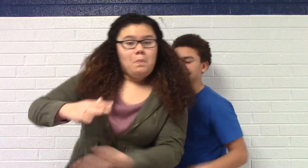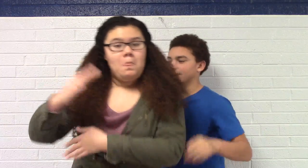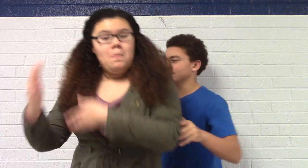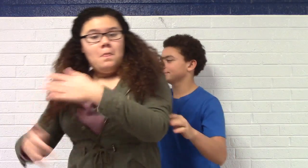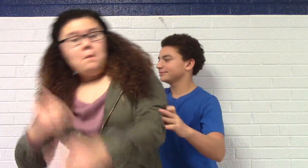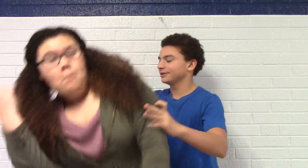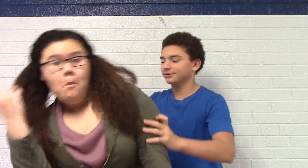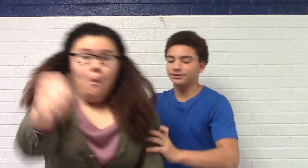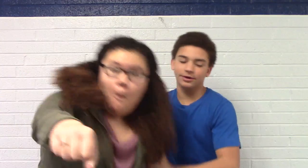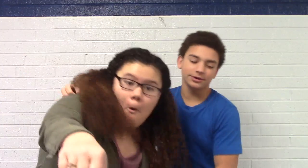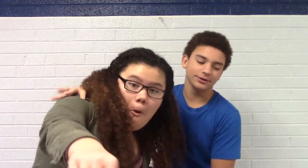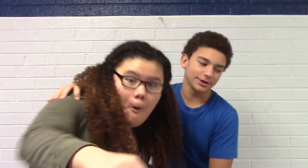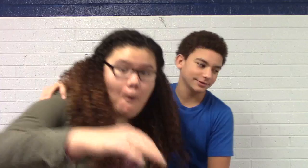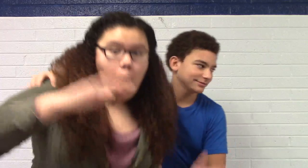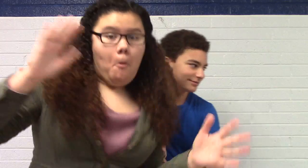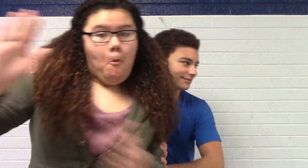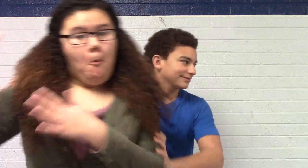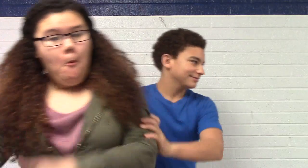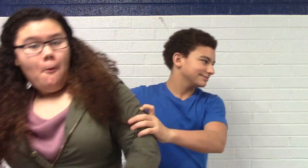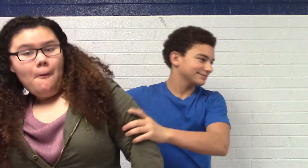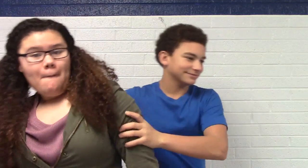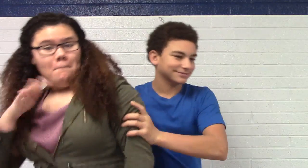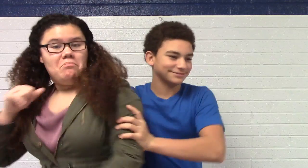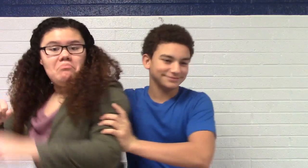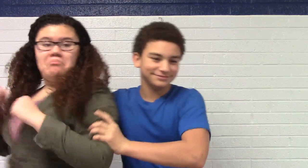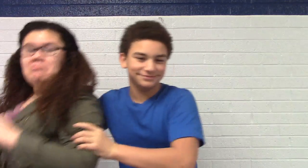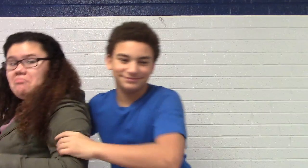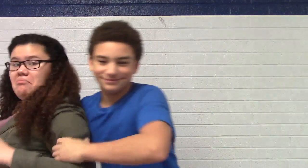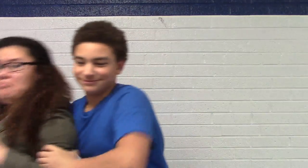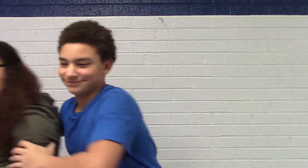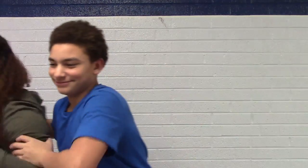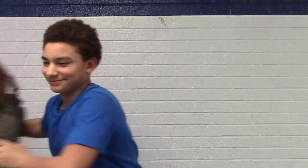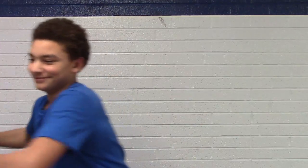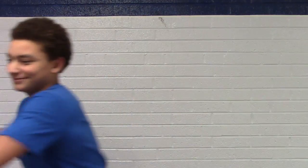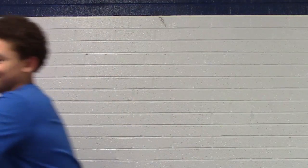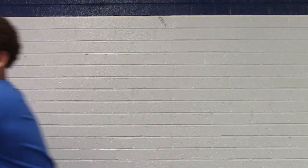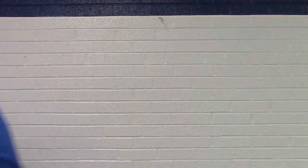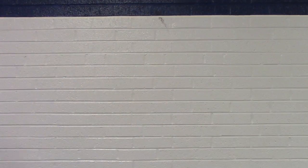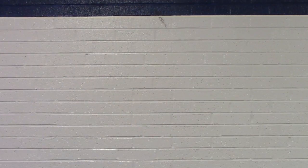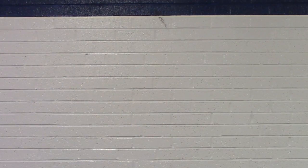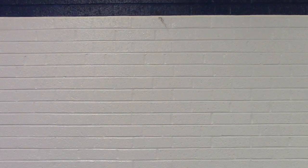No.